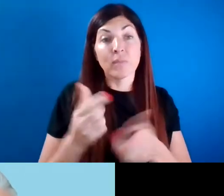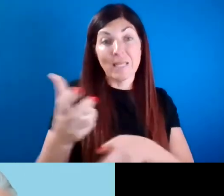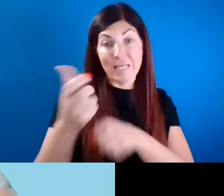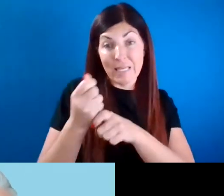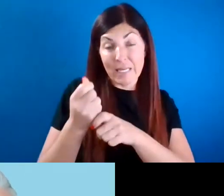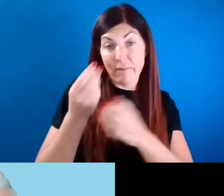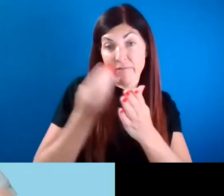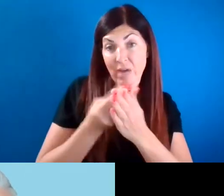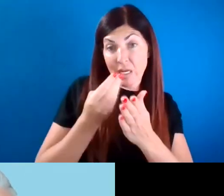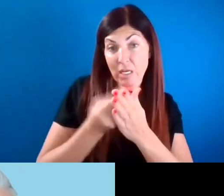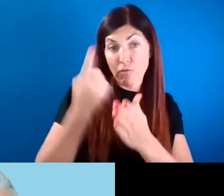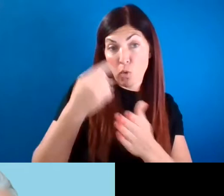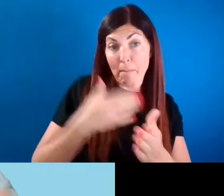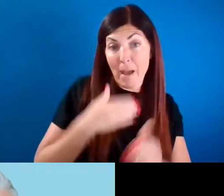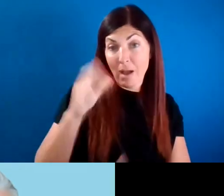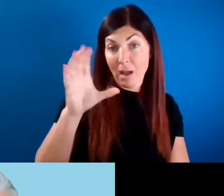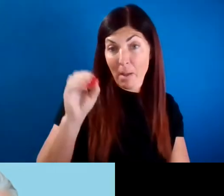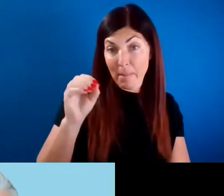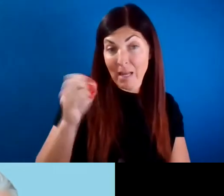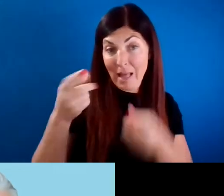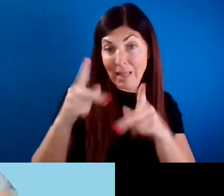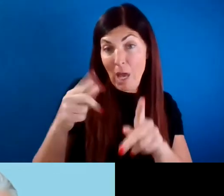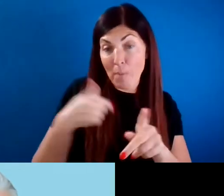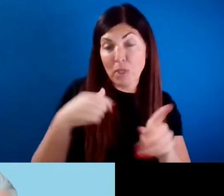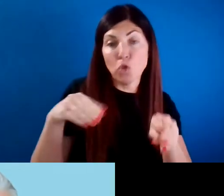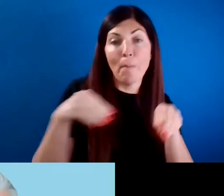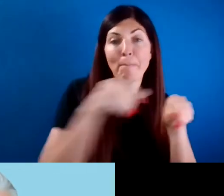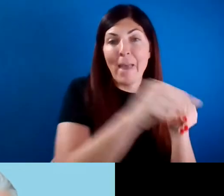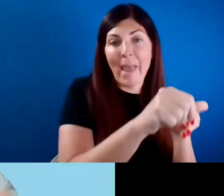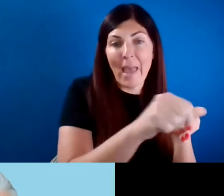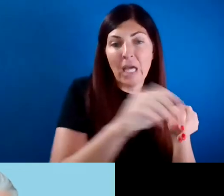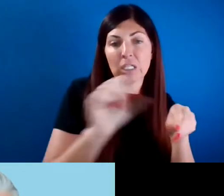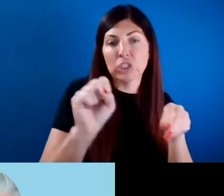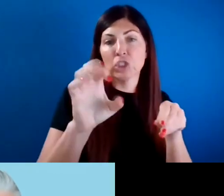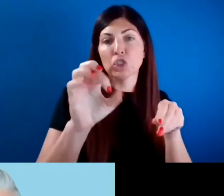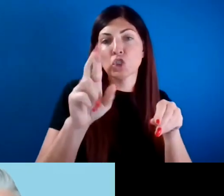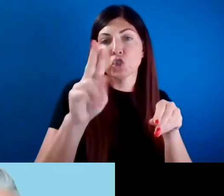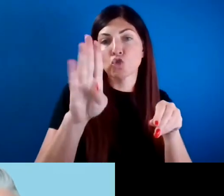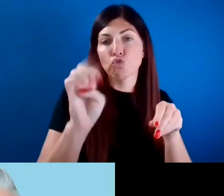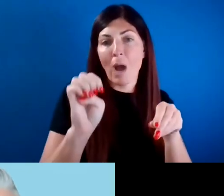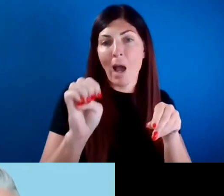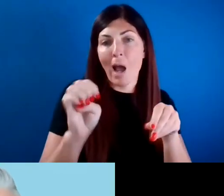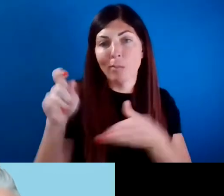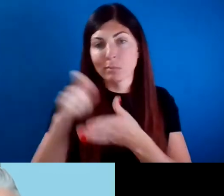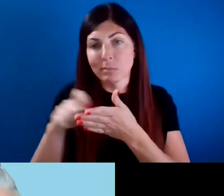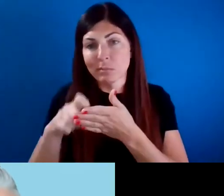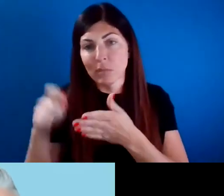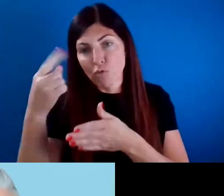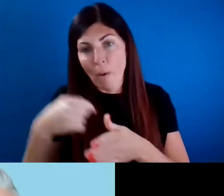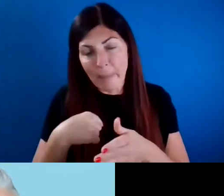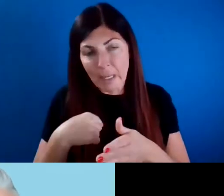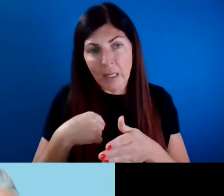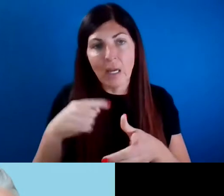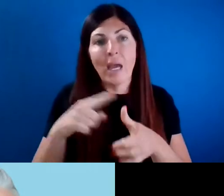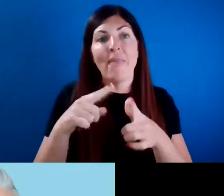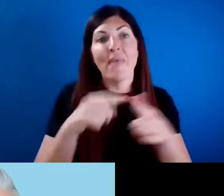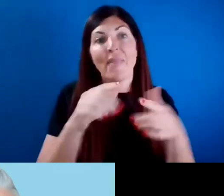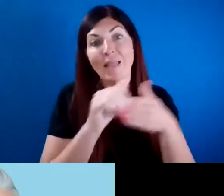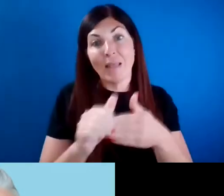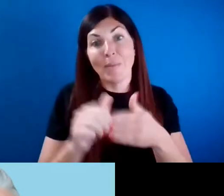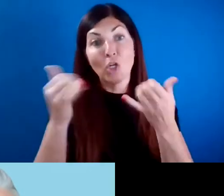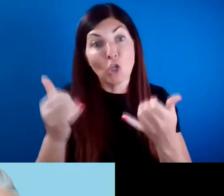company allowed me to pay for a scribe for me to be able to end up graduating. And that led me to one of my current projects